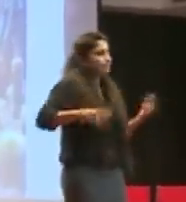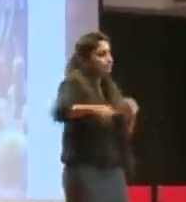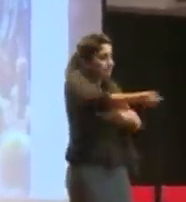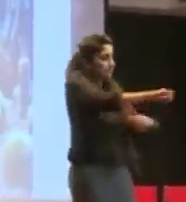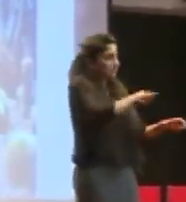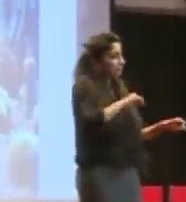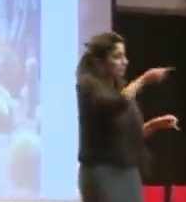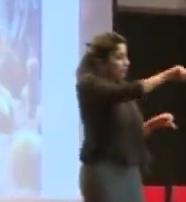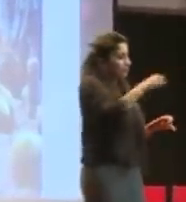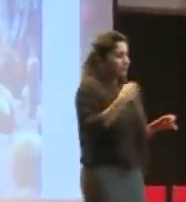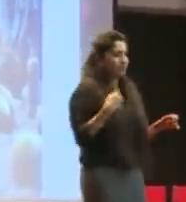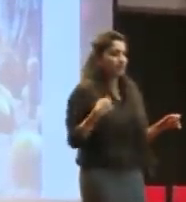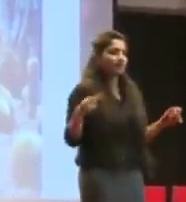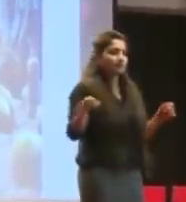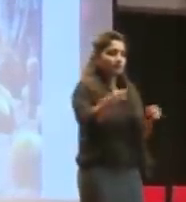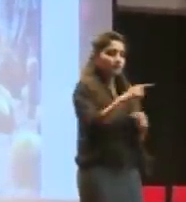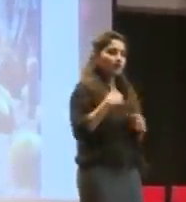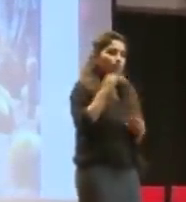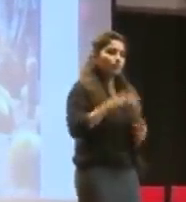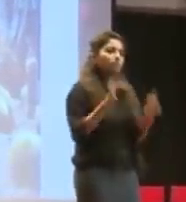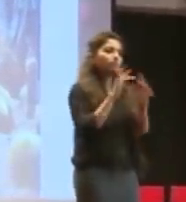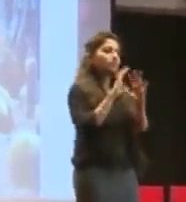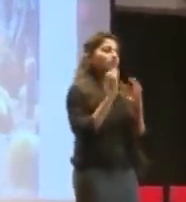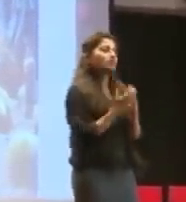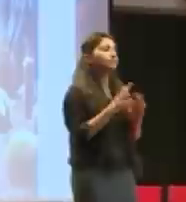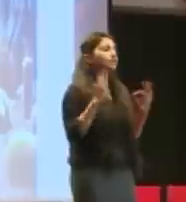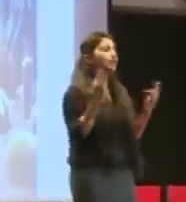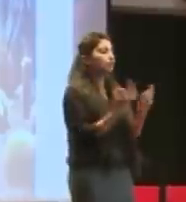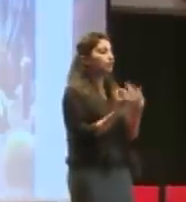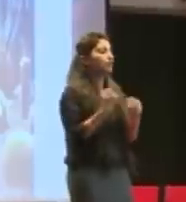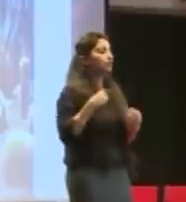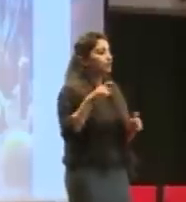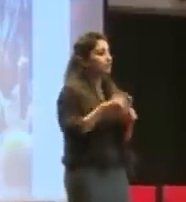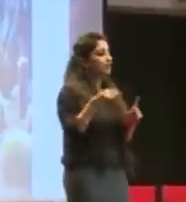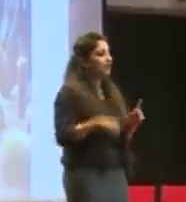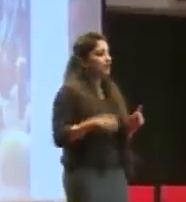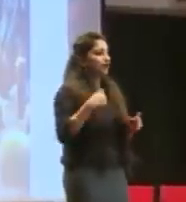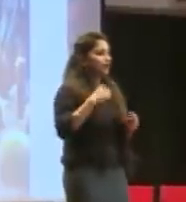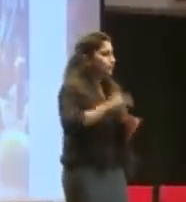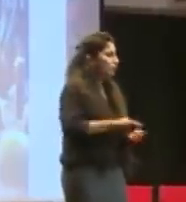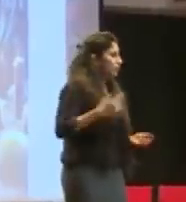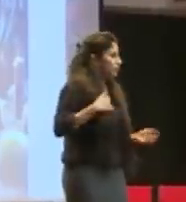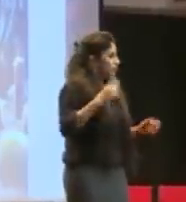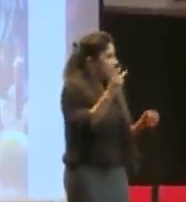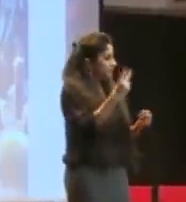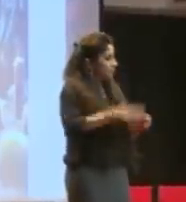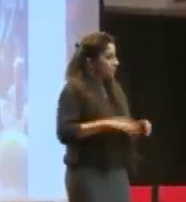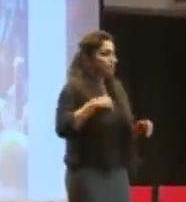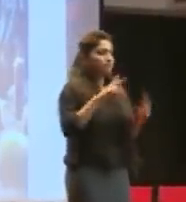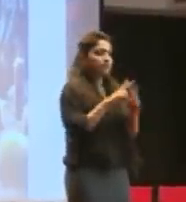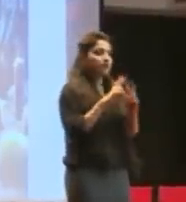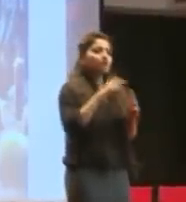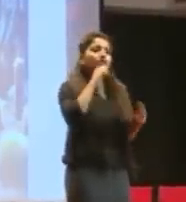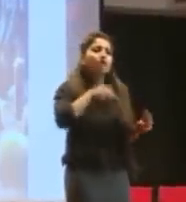story. A daughter born in a middle-class family of Delhi. I was the third children and the youngest